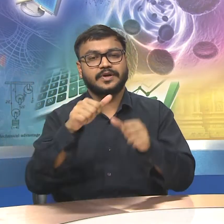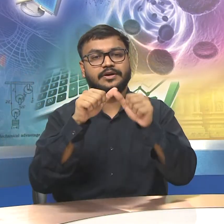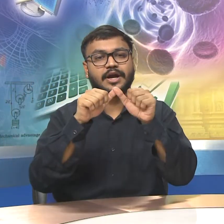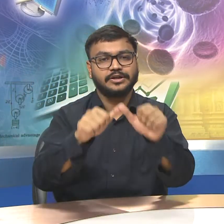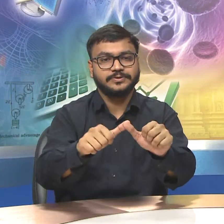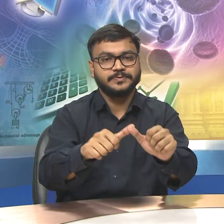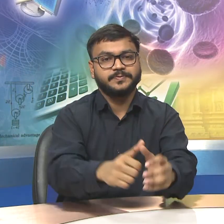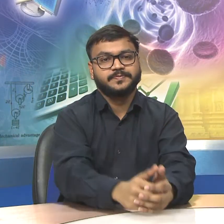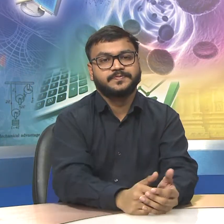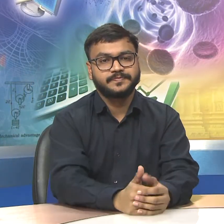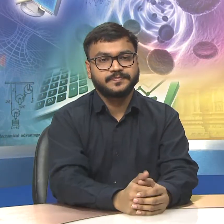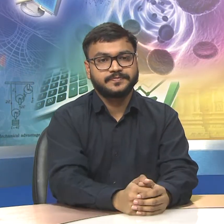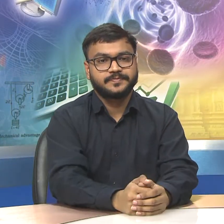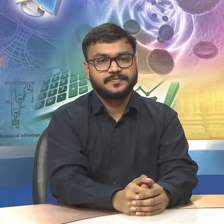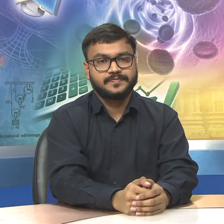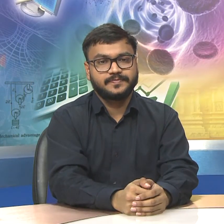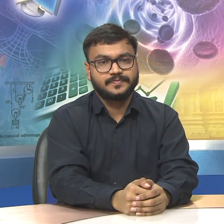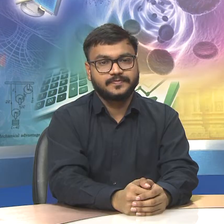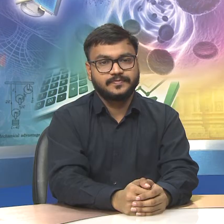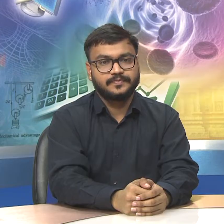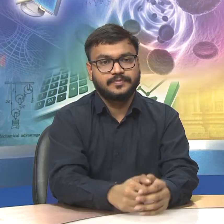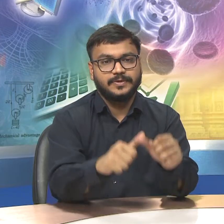What do you think? This is a right or wrong?